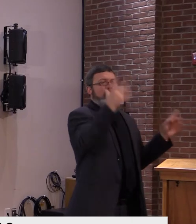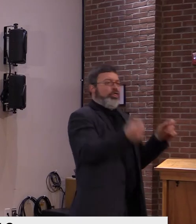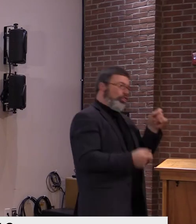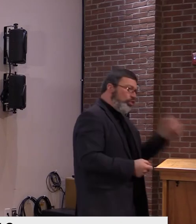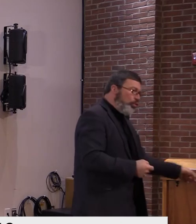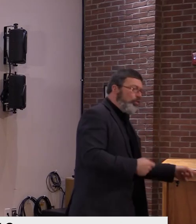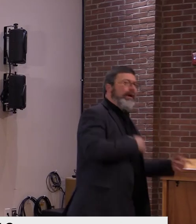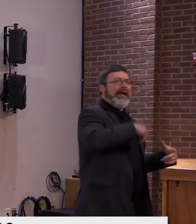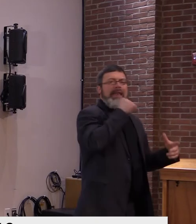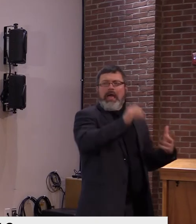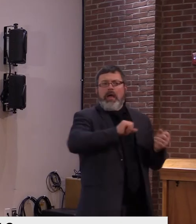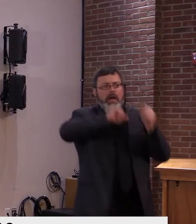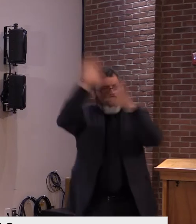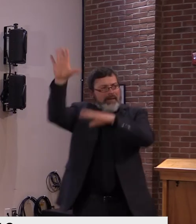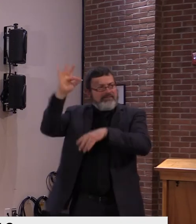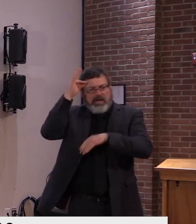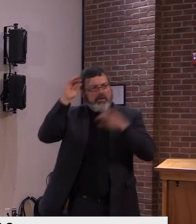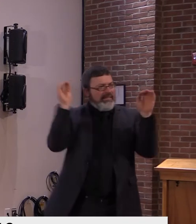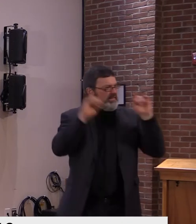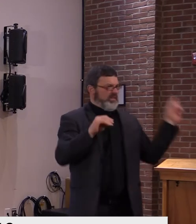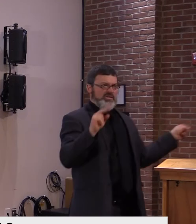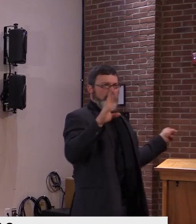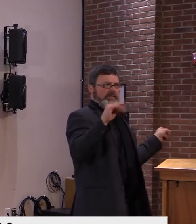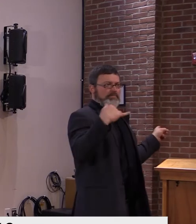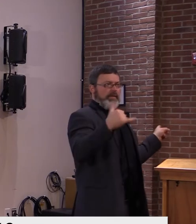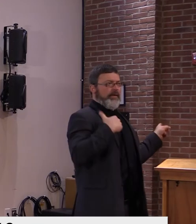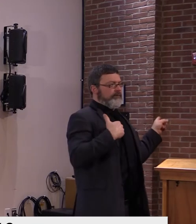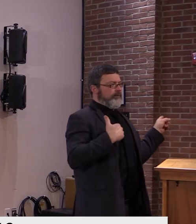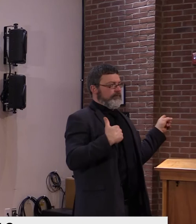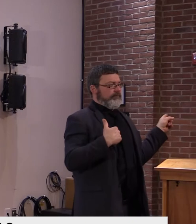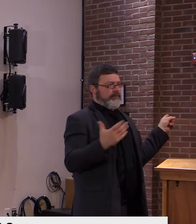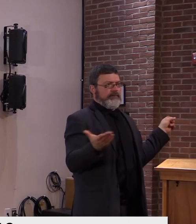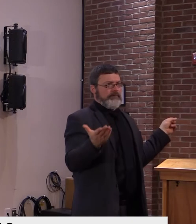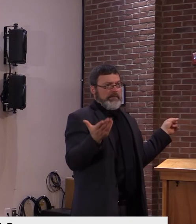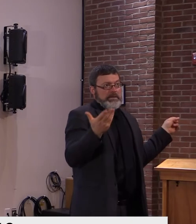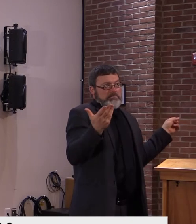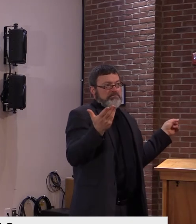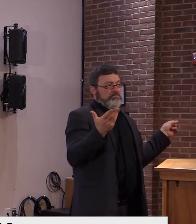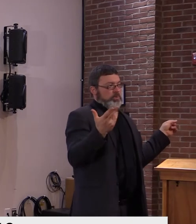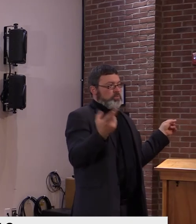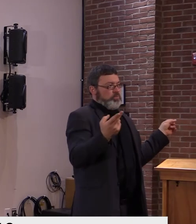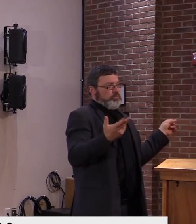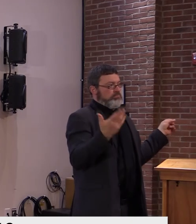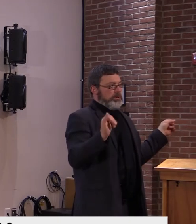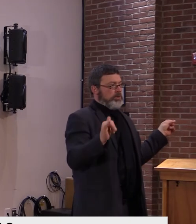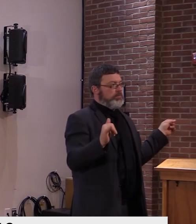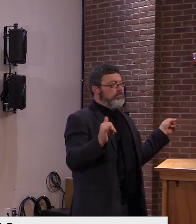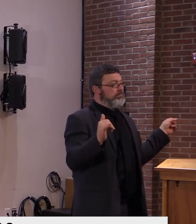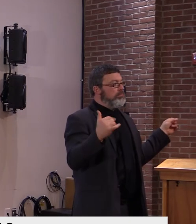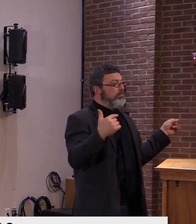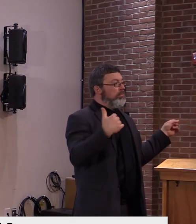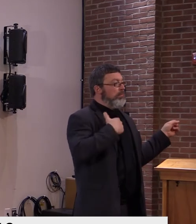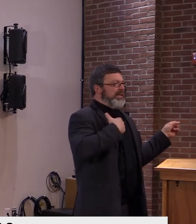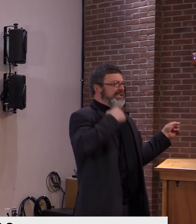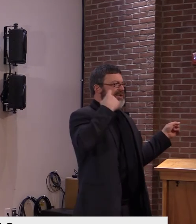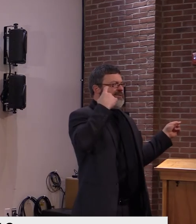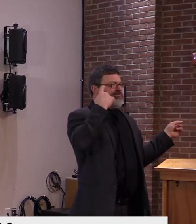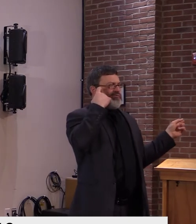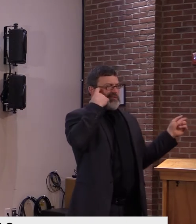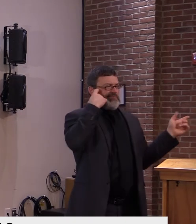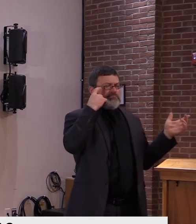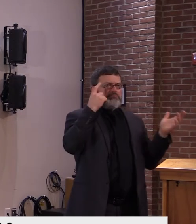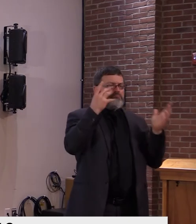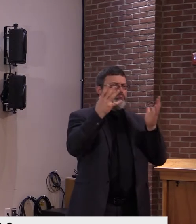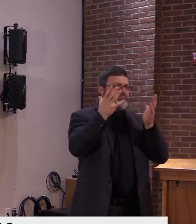government the day before Thanksgiving, again, on all of those issues, which they were well aware of, because they